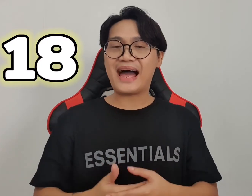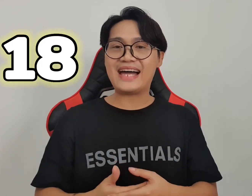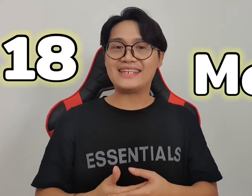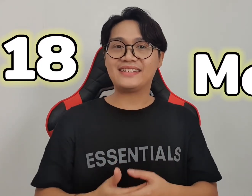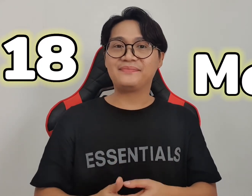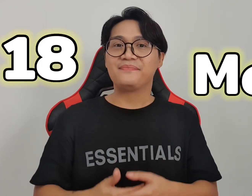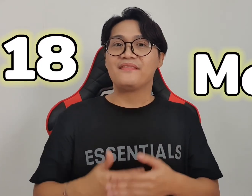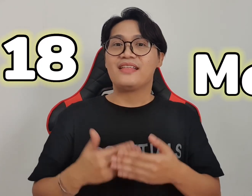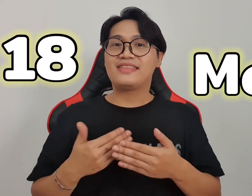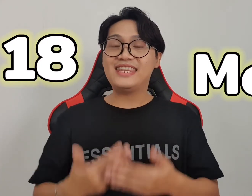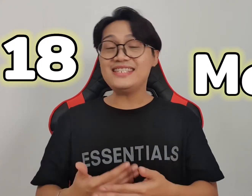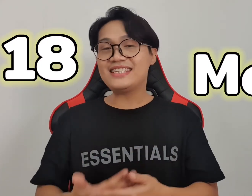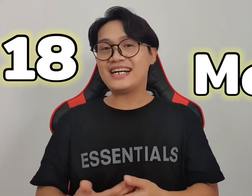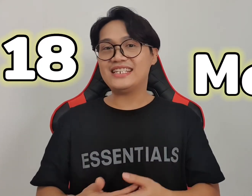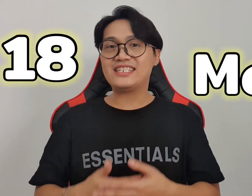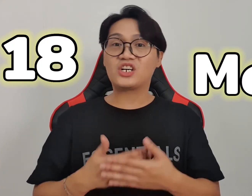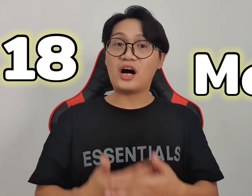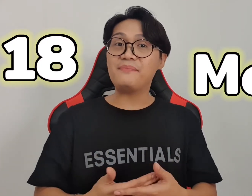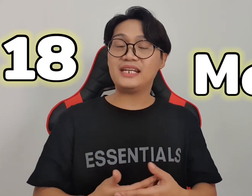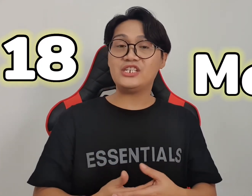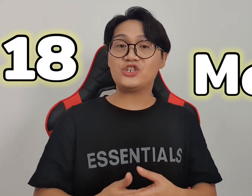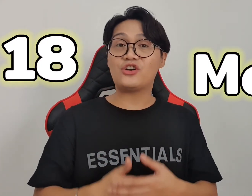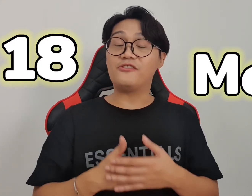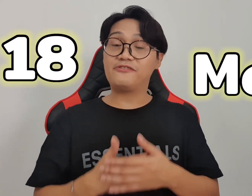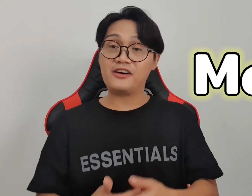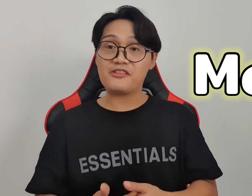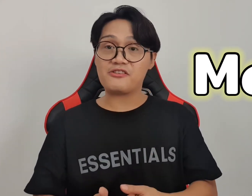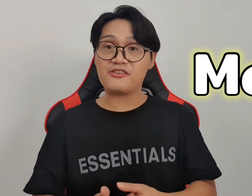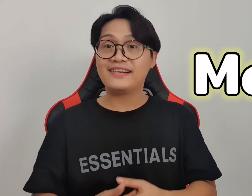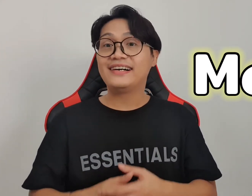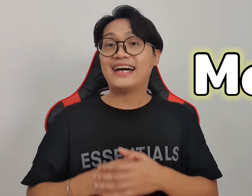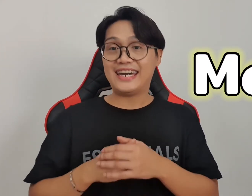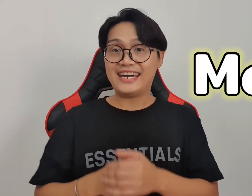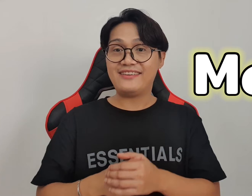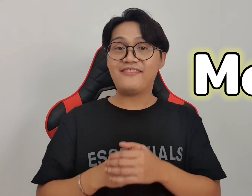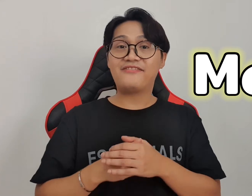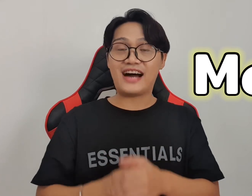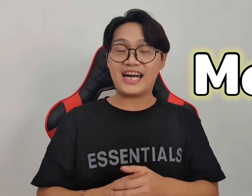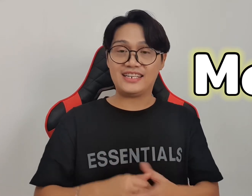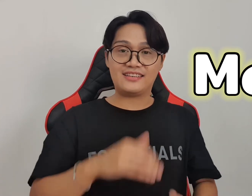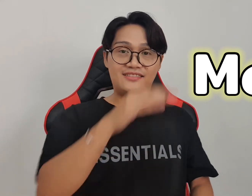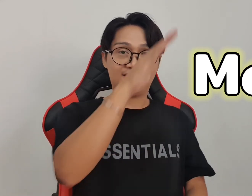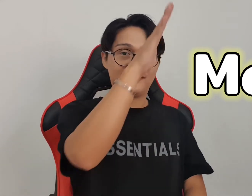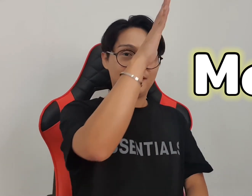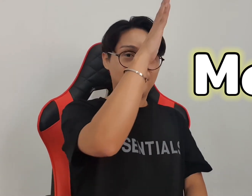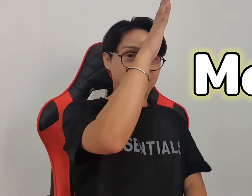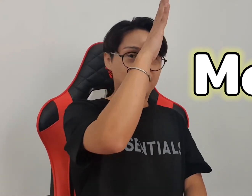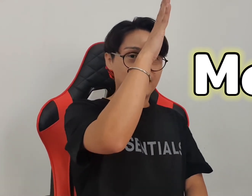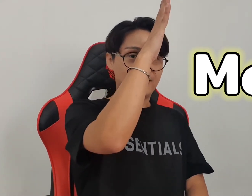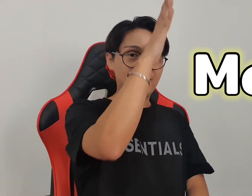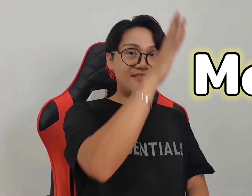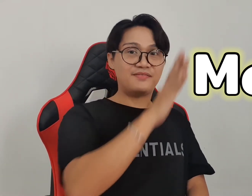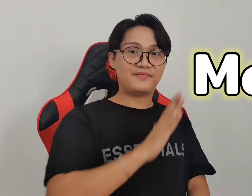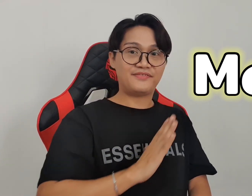man. This sign is a combination of father and fine. Father, fine.